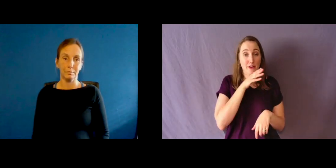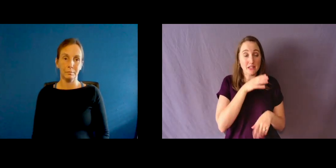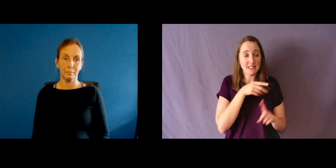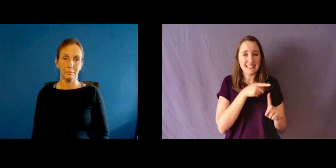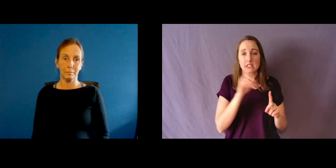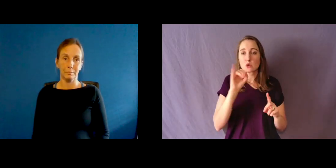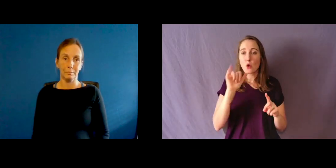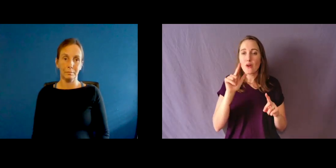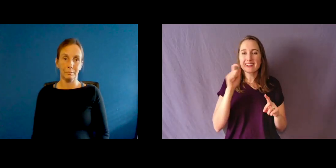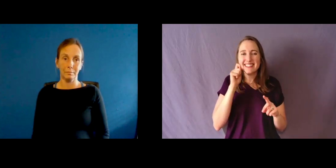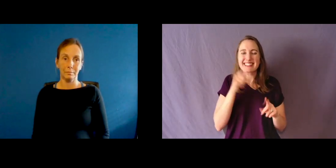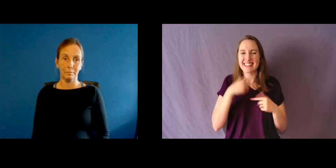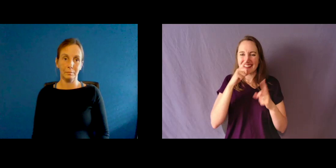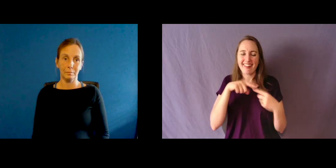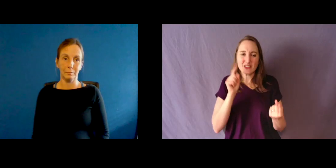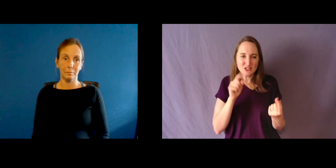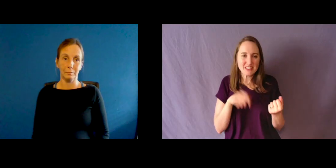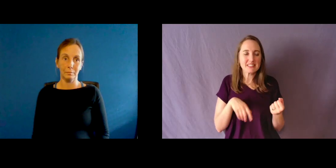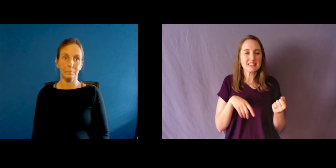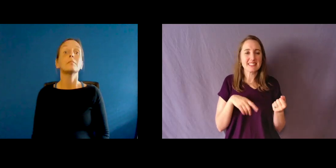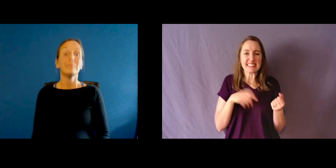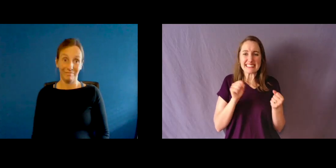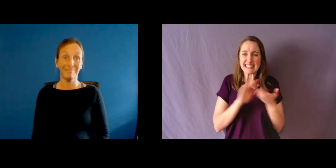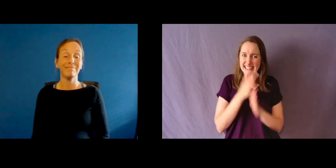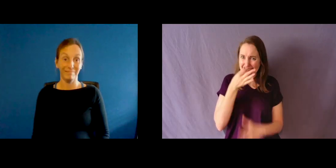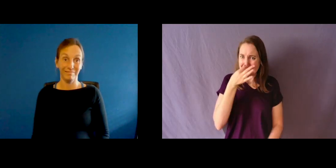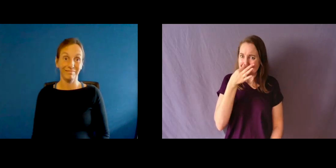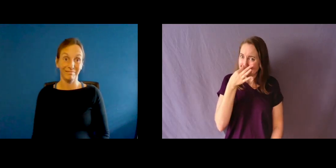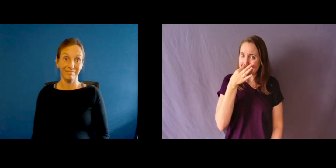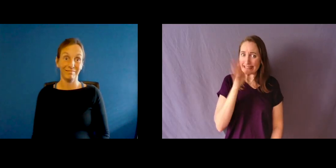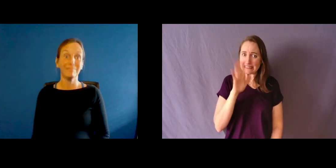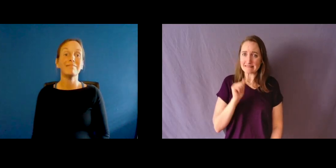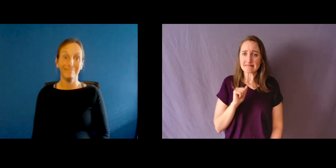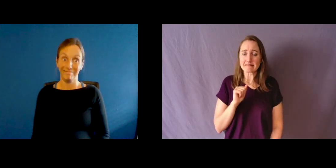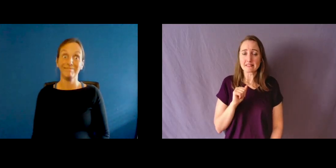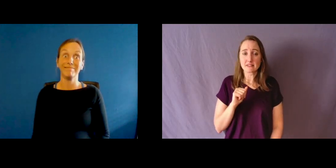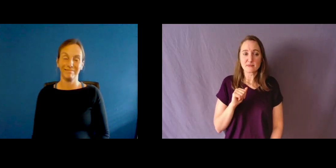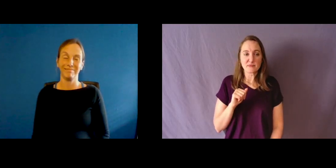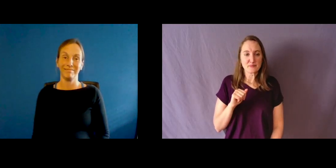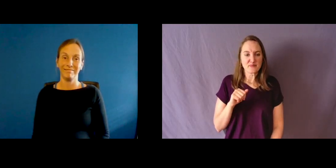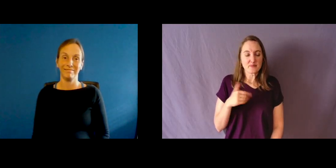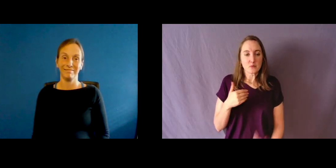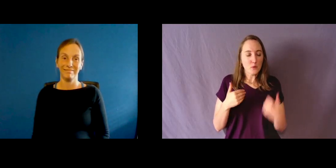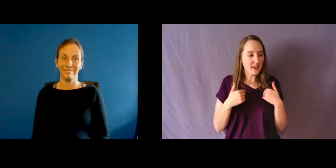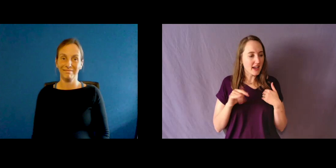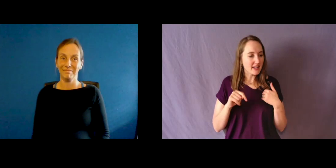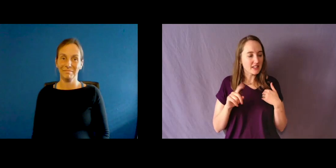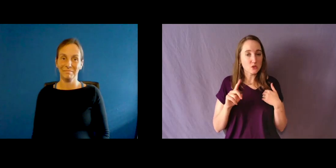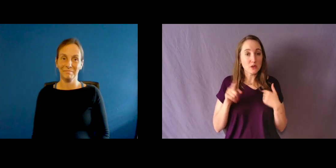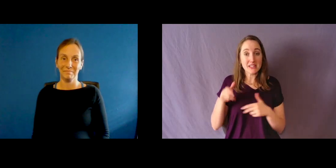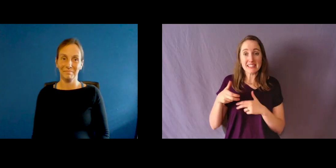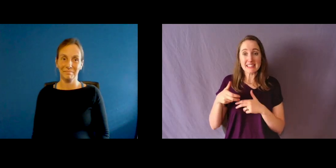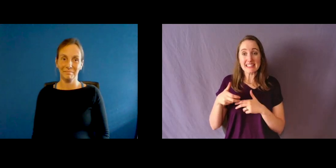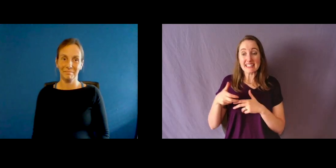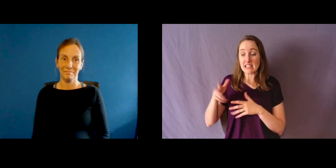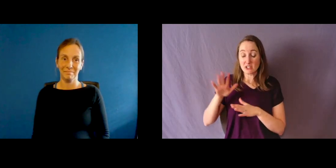has oily skin, he has allergies and stuff like that, and it can get pretty stinky. We've also had it to where he sat on